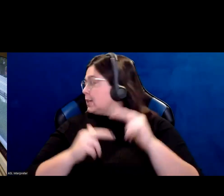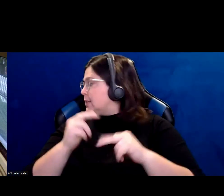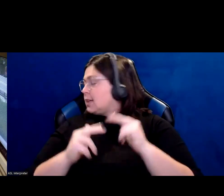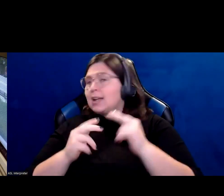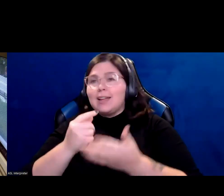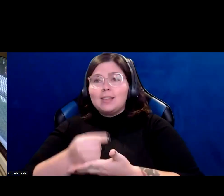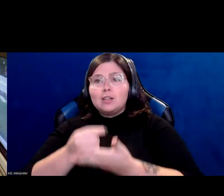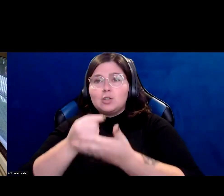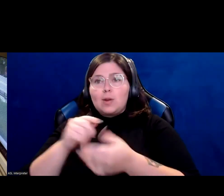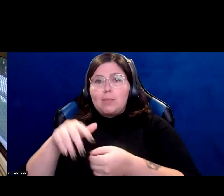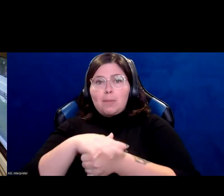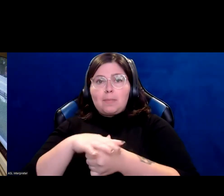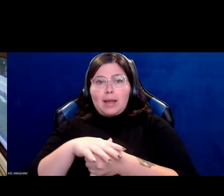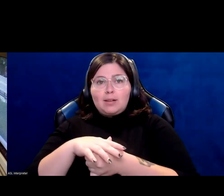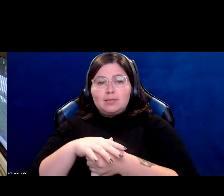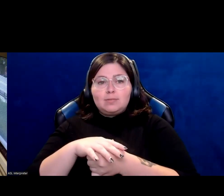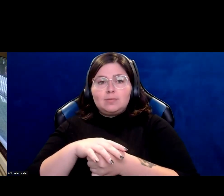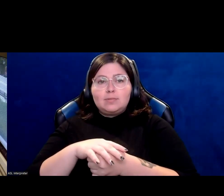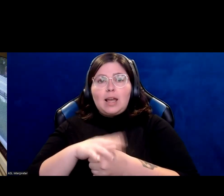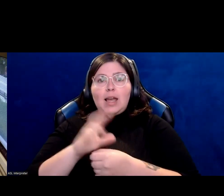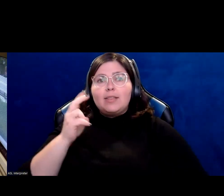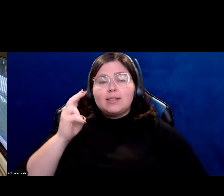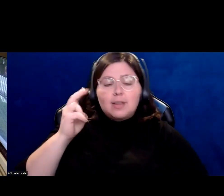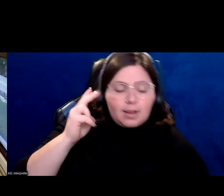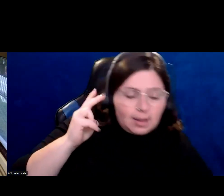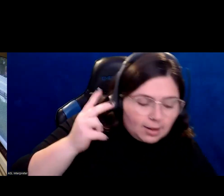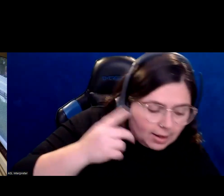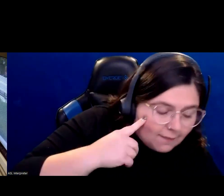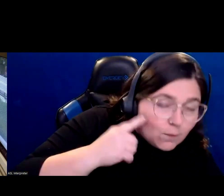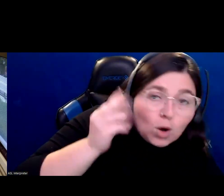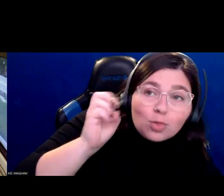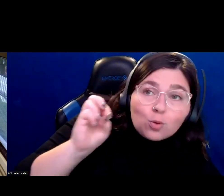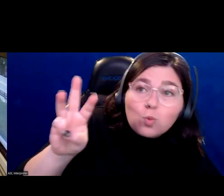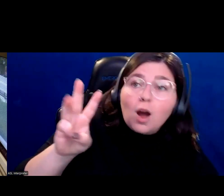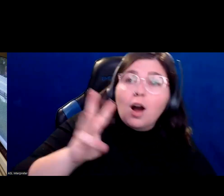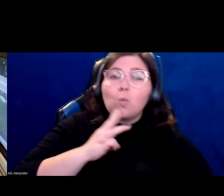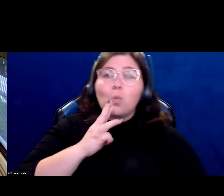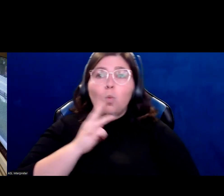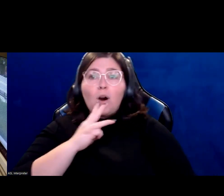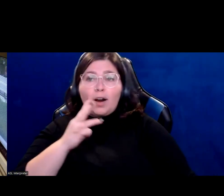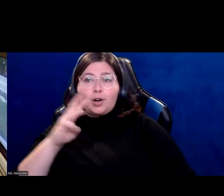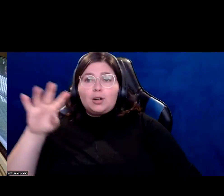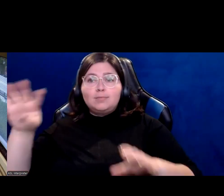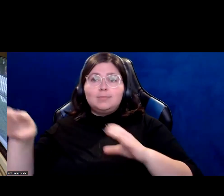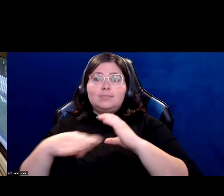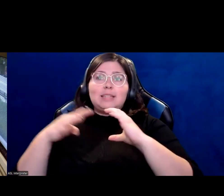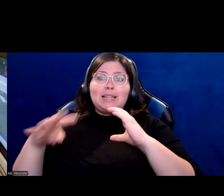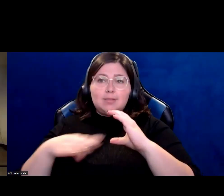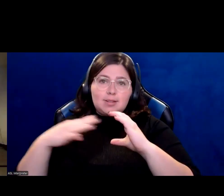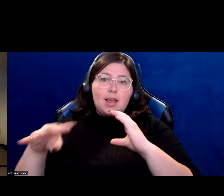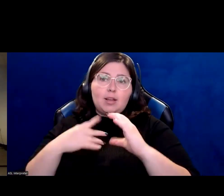plant site. And then the second is for the raw water intakes at the treatment plant as well.